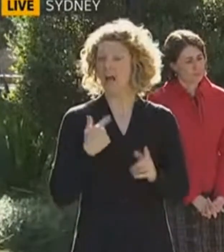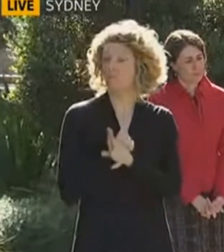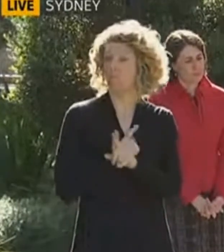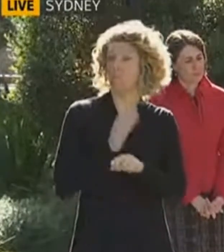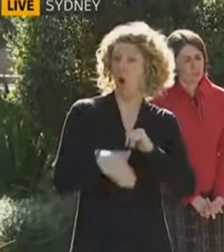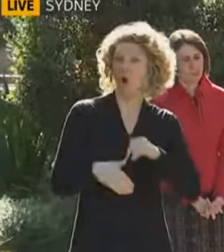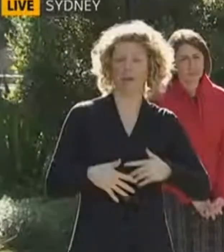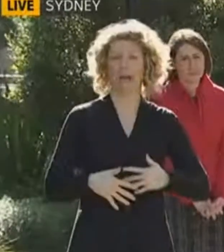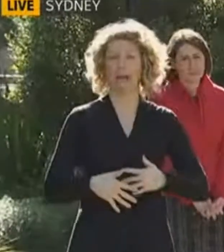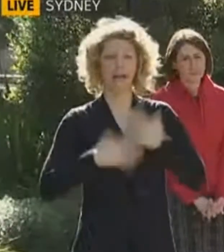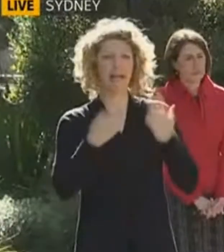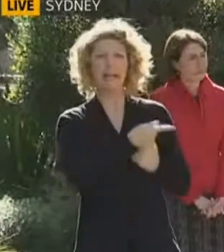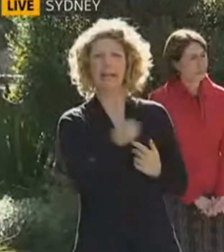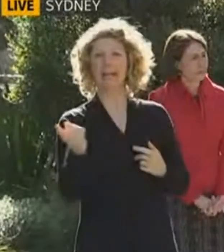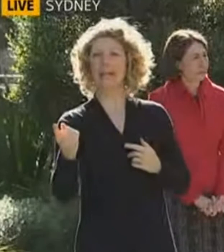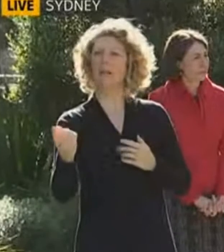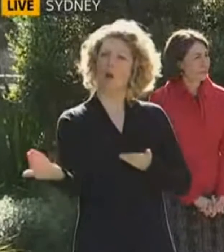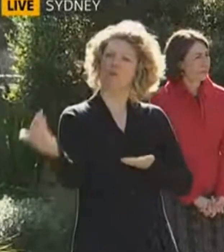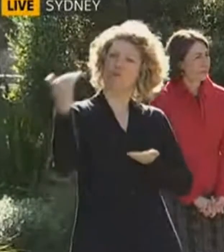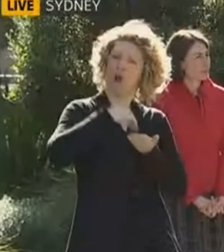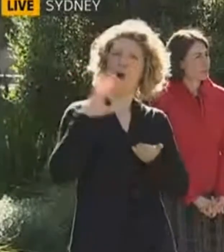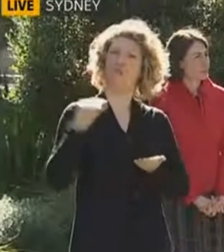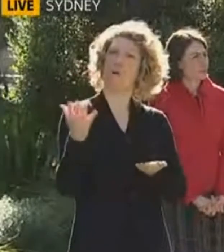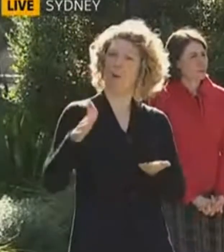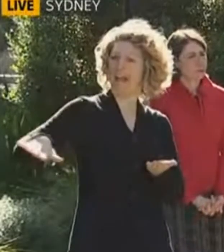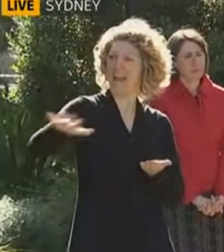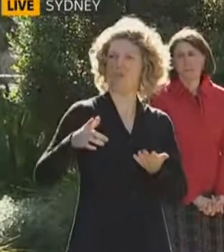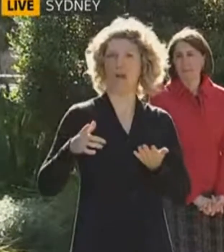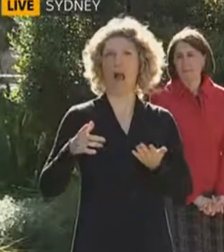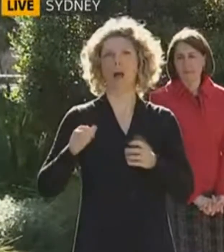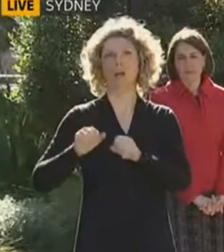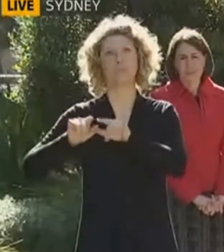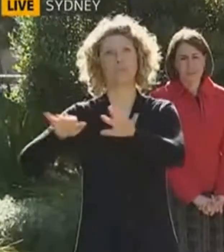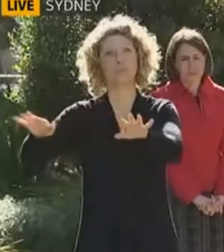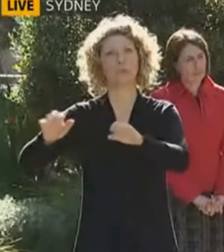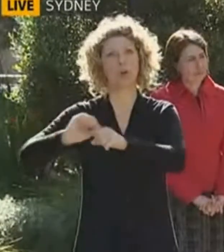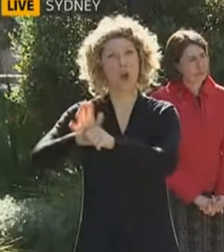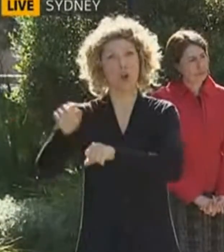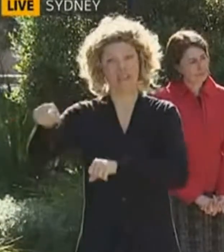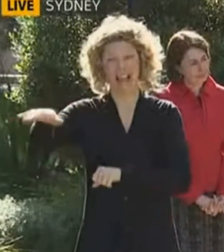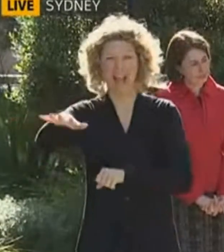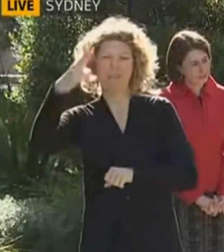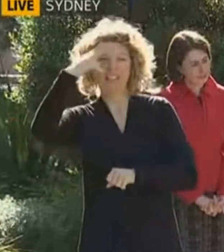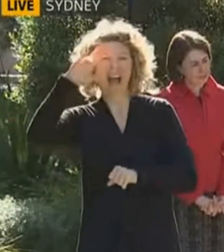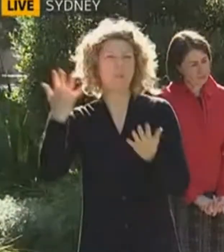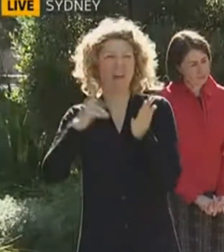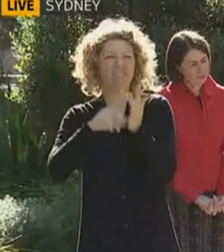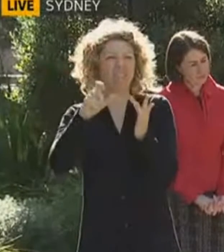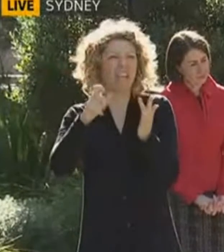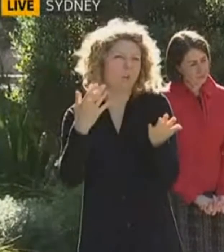returning from a COVID hotspot area is required to self-isolate,